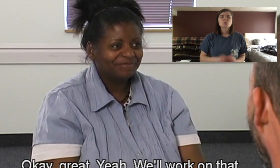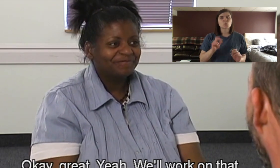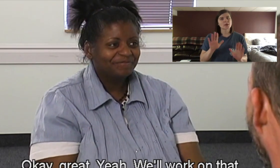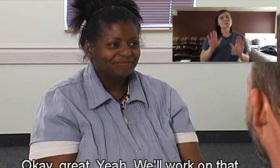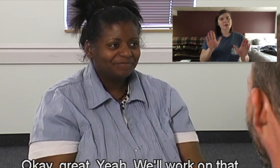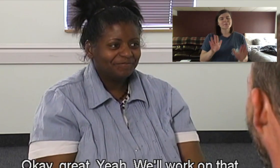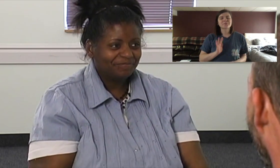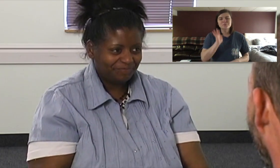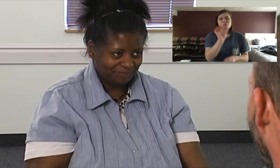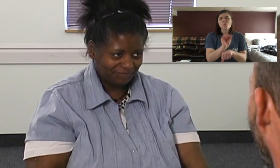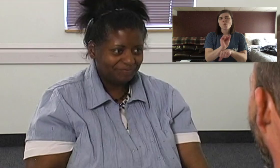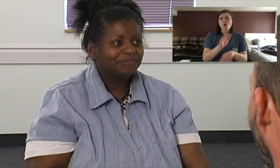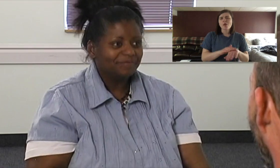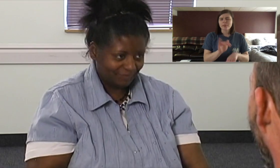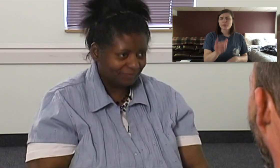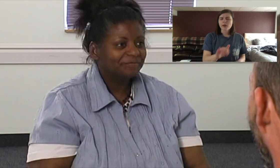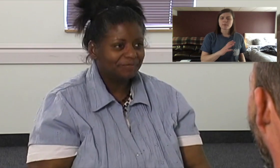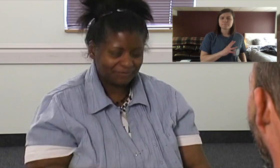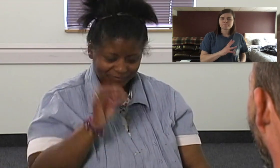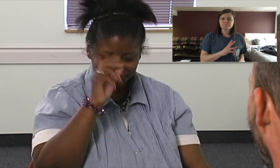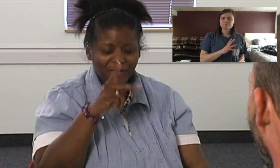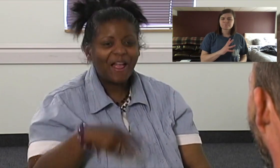Okay, great. Yeah, we'll work on that.